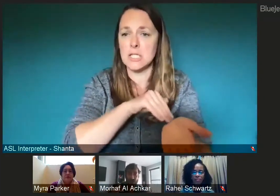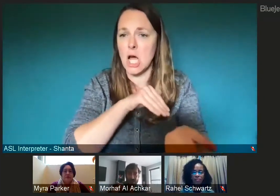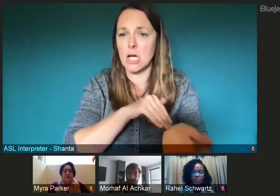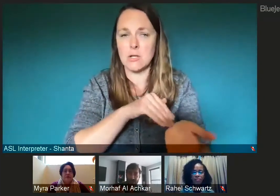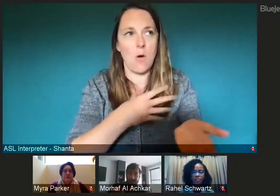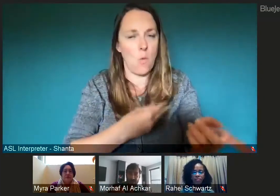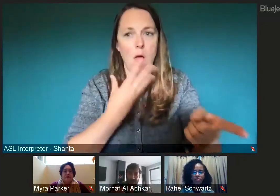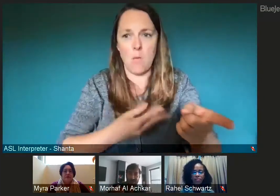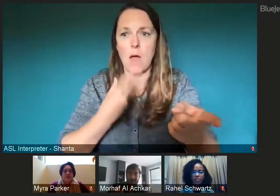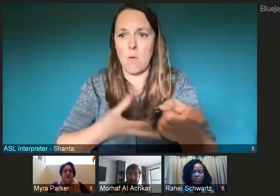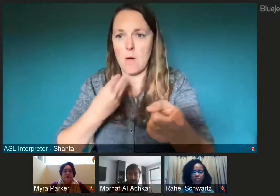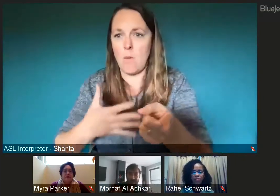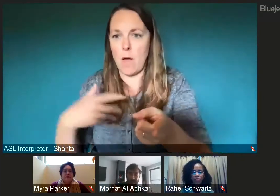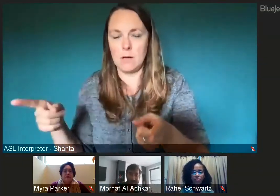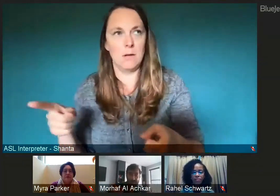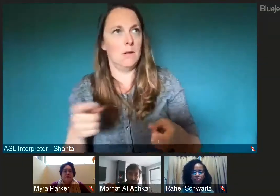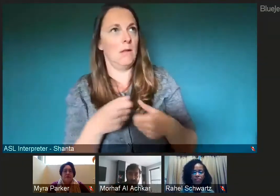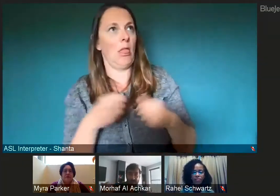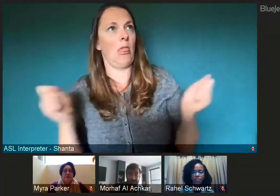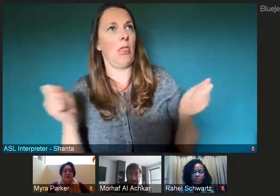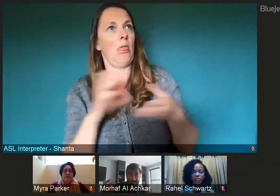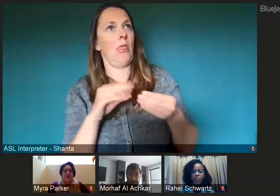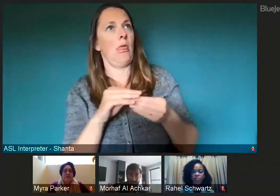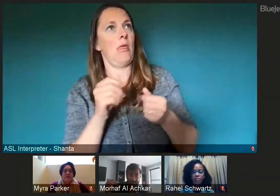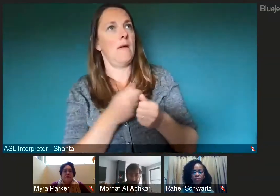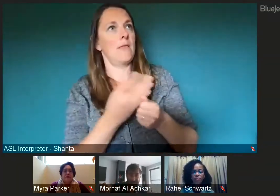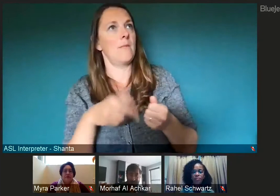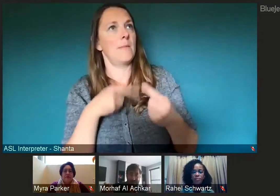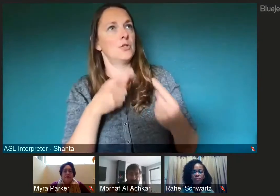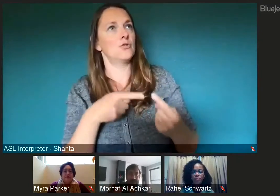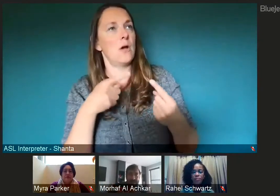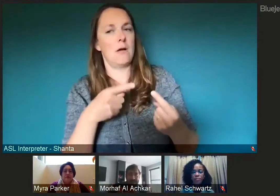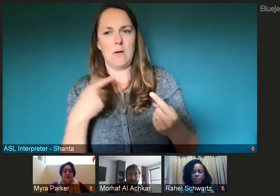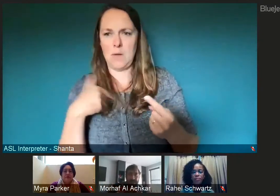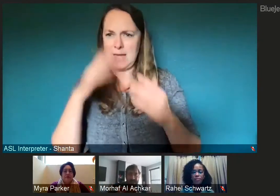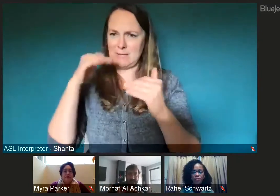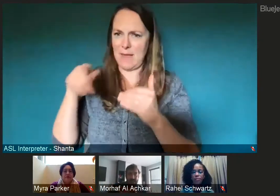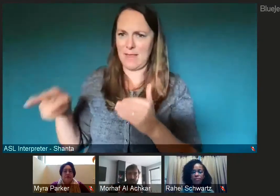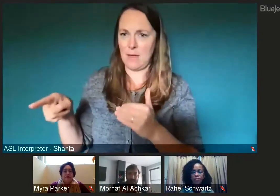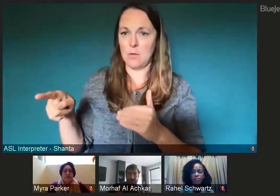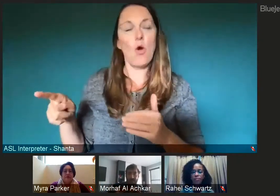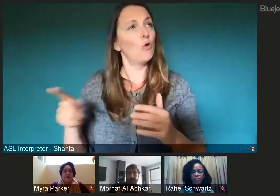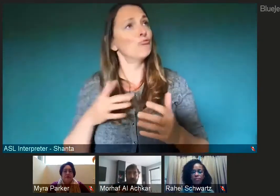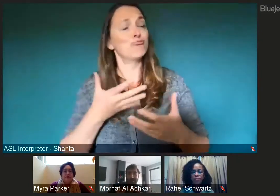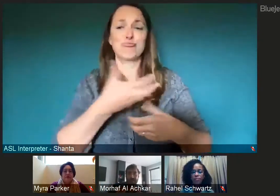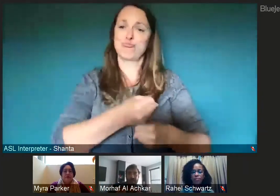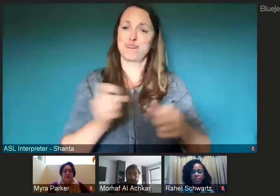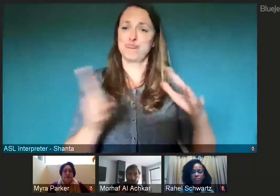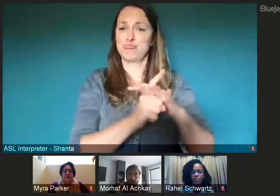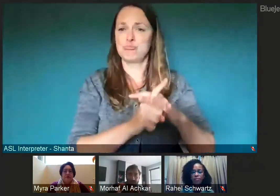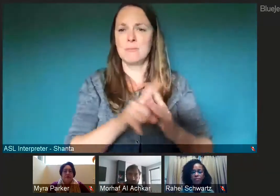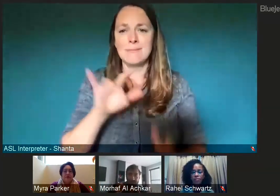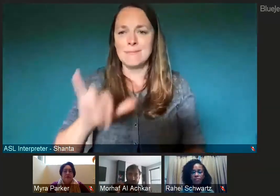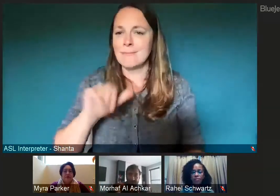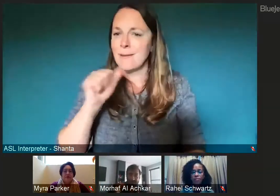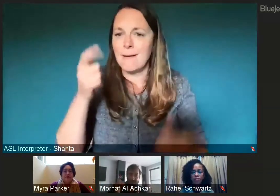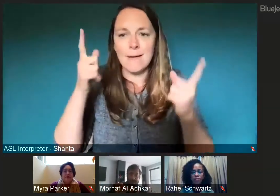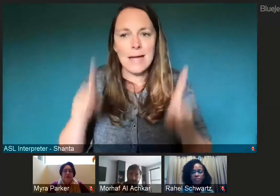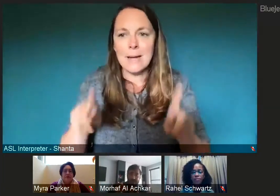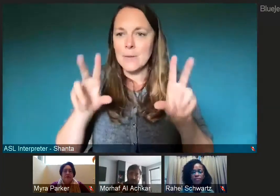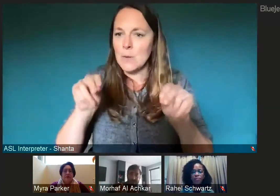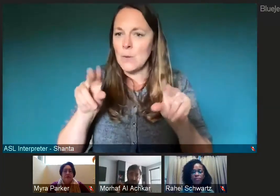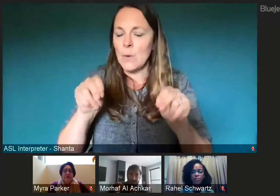struggle, show their vulnerability, and expect them to get care and not be dismissed. This is not going to be the case. So one of the